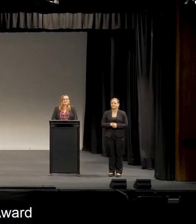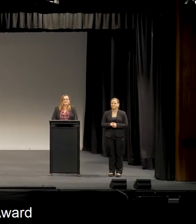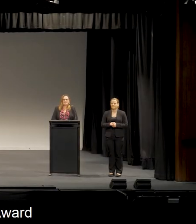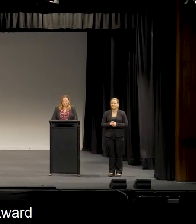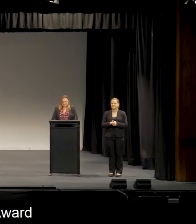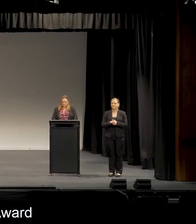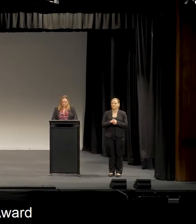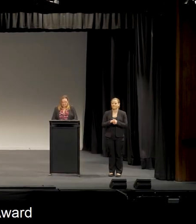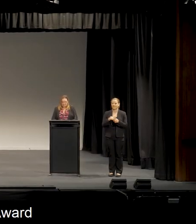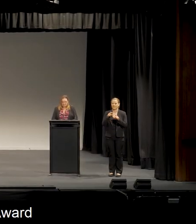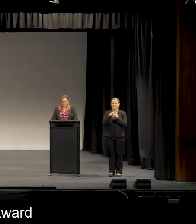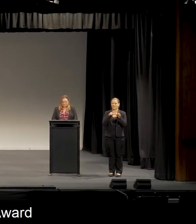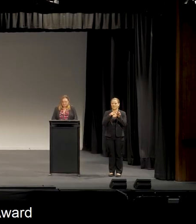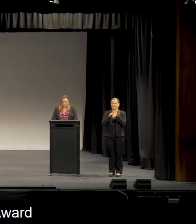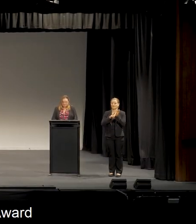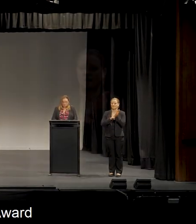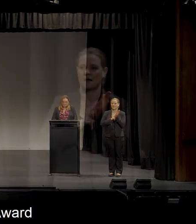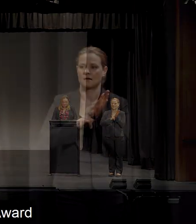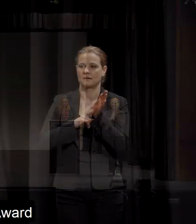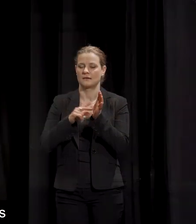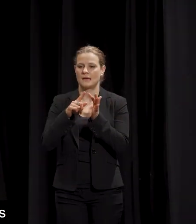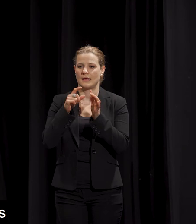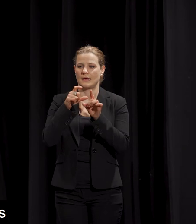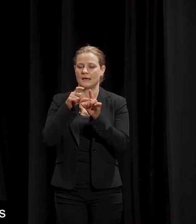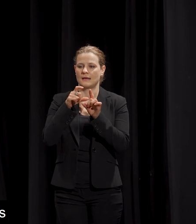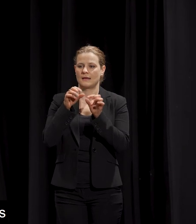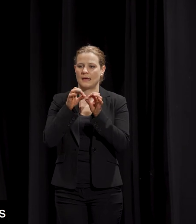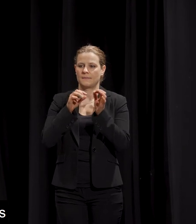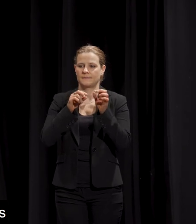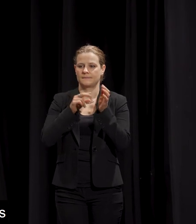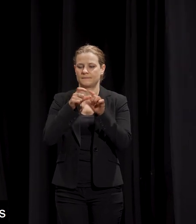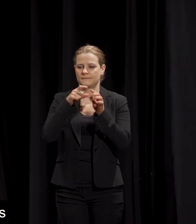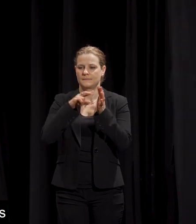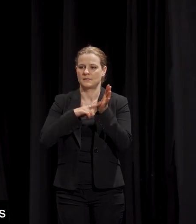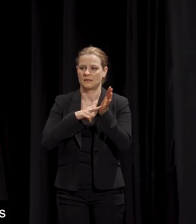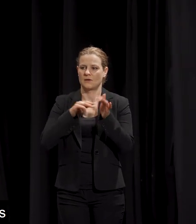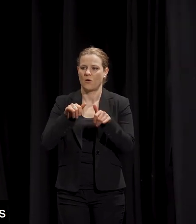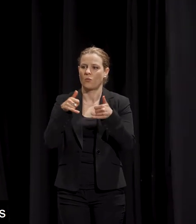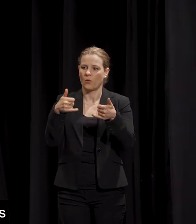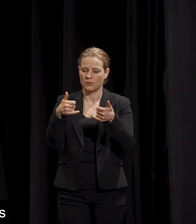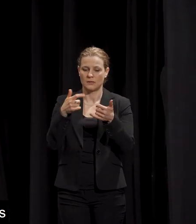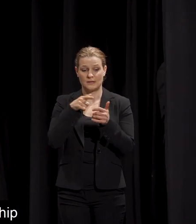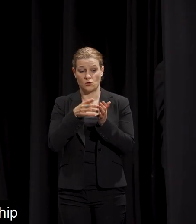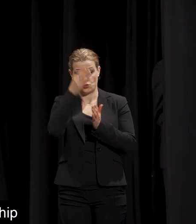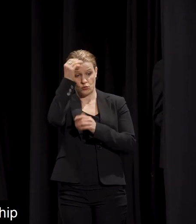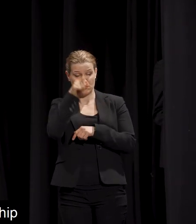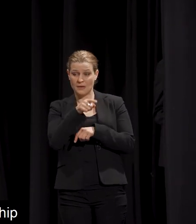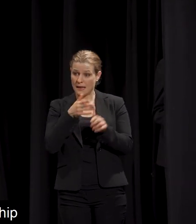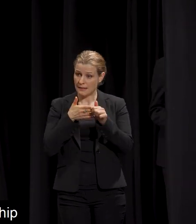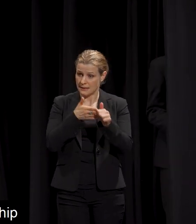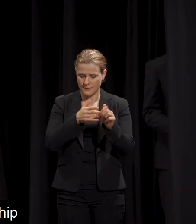The Dan Ebden Leadership Award is presented to a middle year student who demonstrates qualities such as leadership,